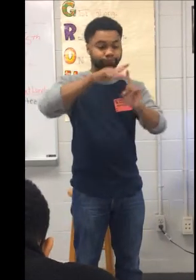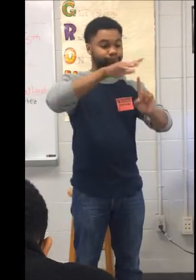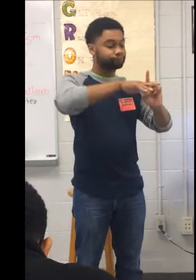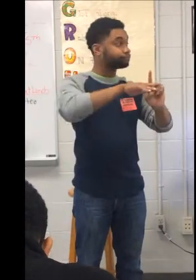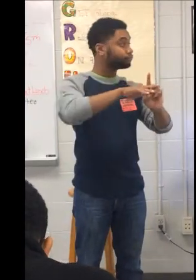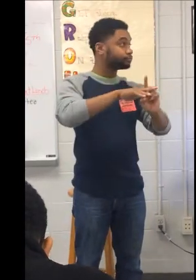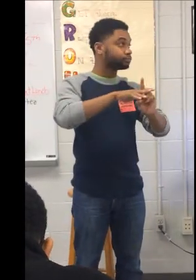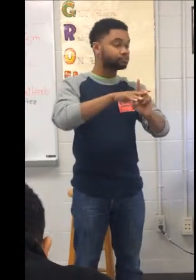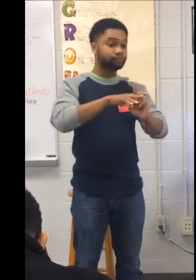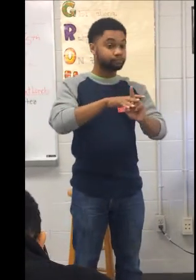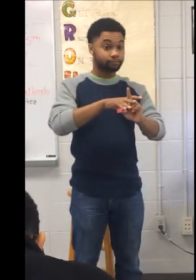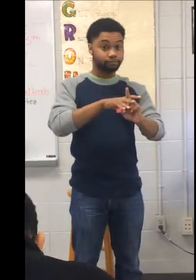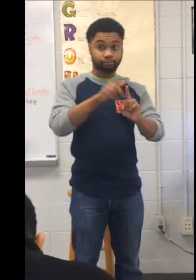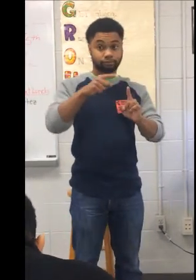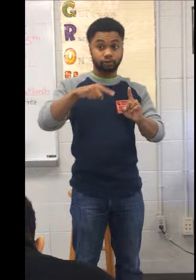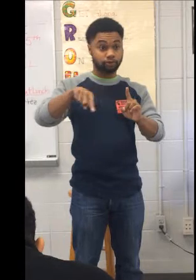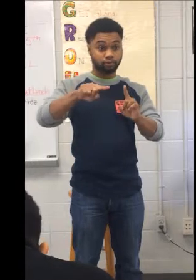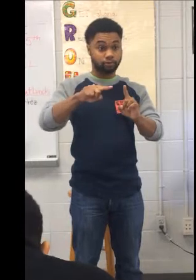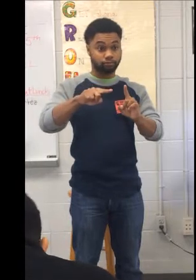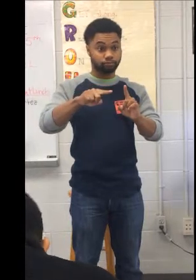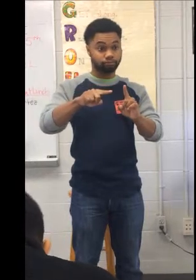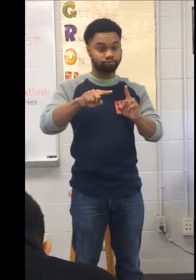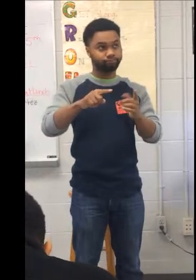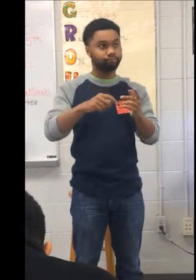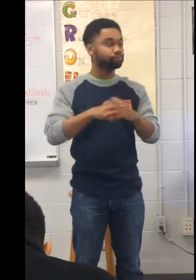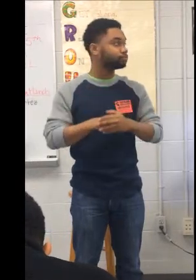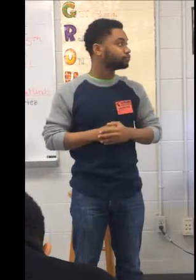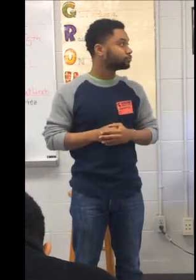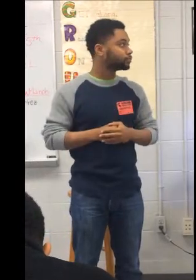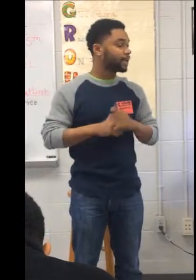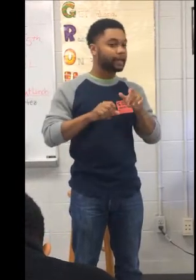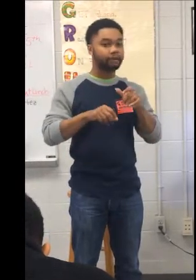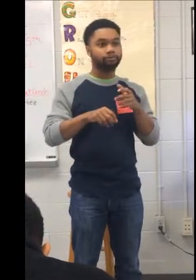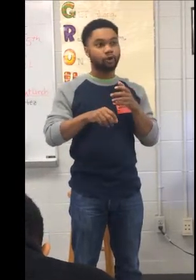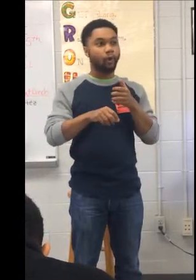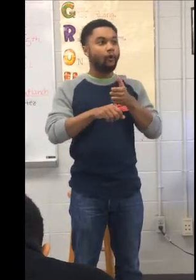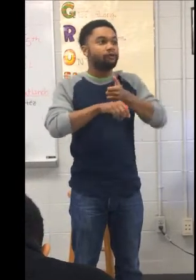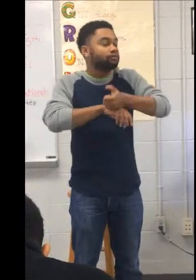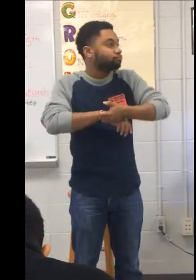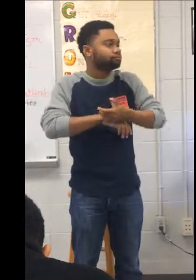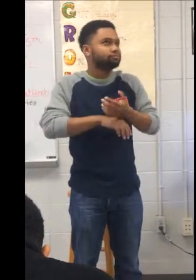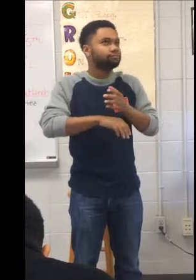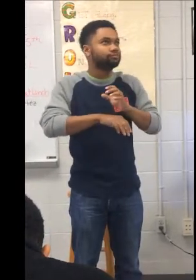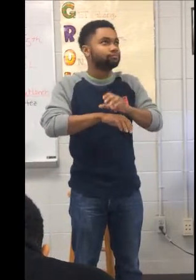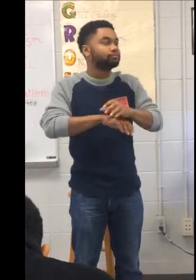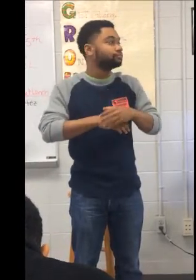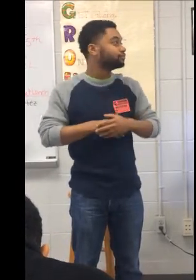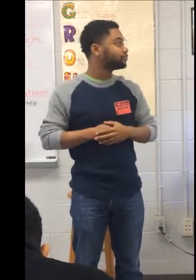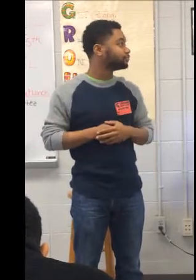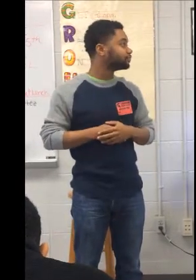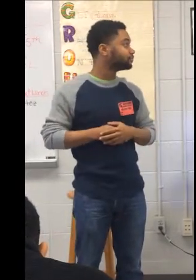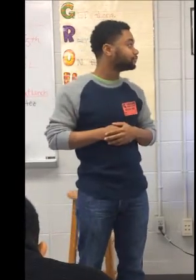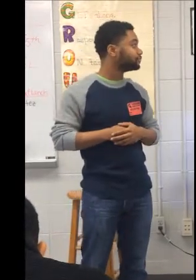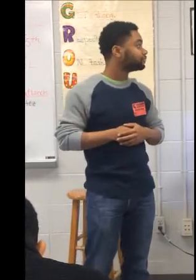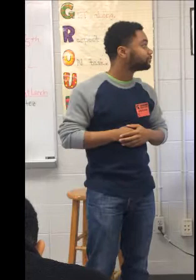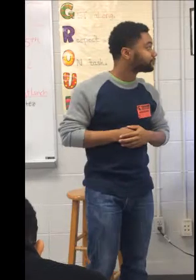let them defeat you? Some of you tried to. All right. I'm just going to go ahead and write my formula.